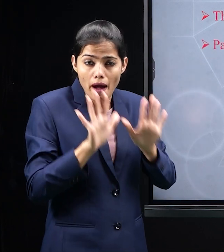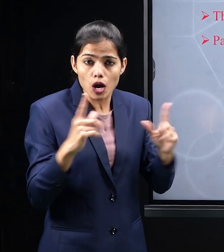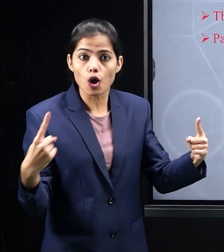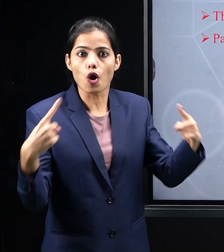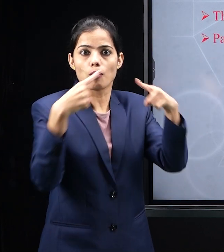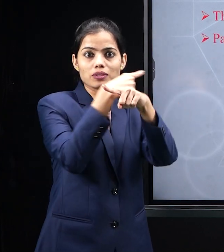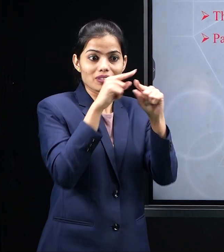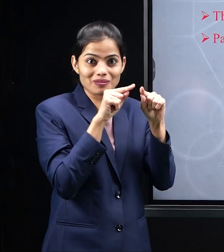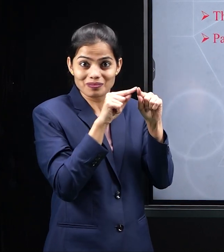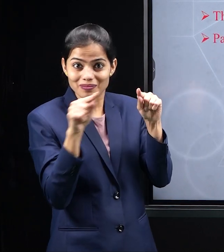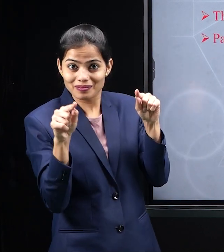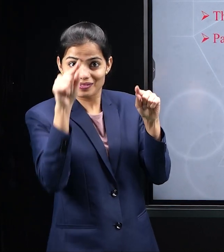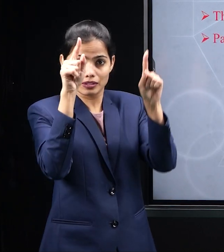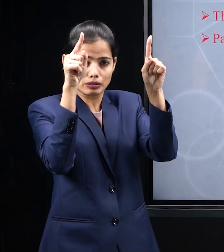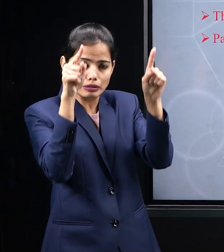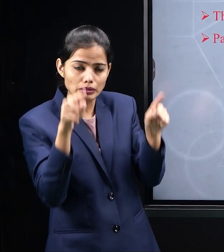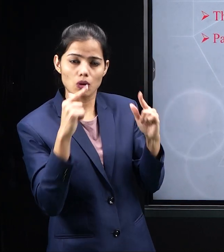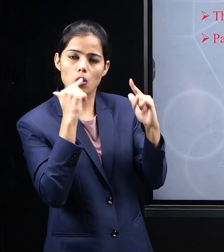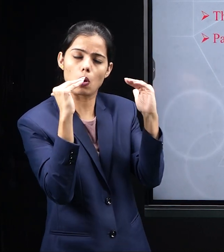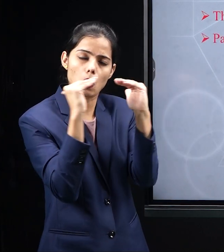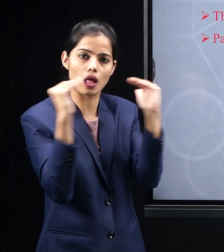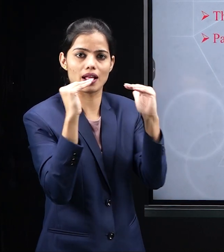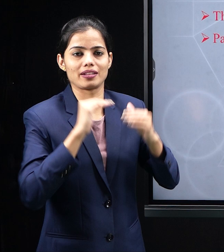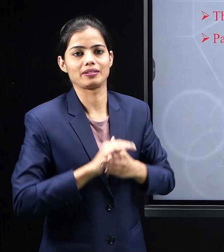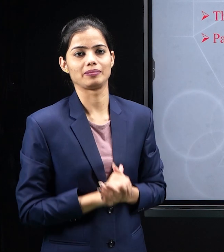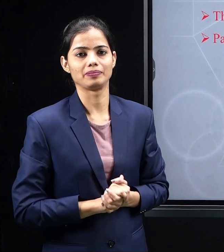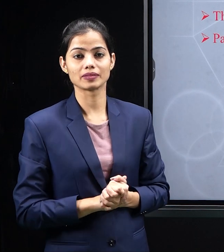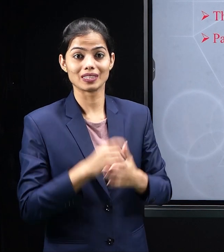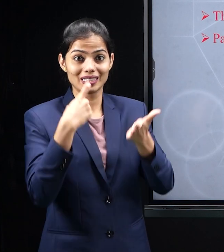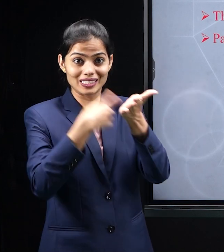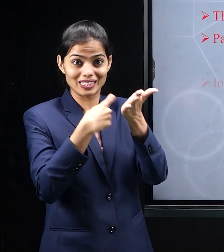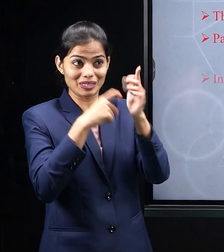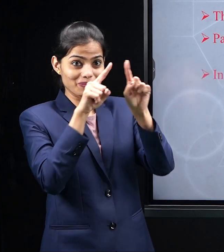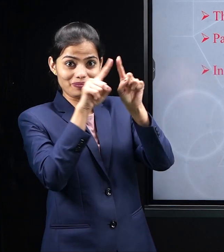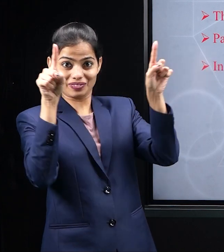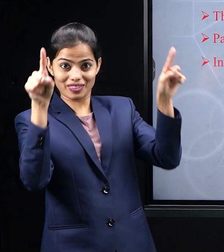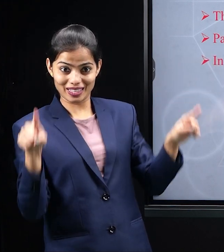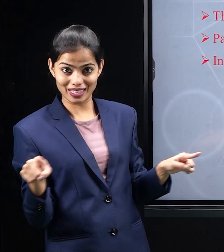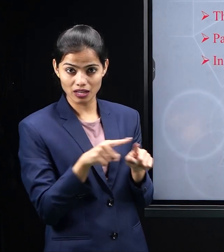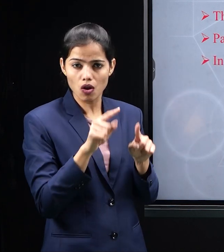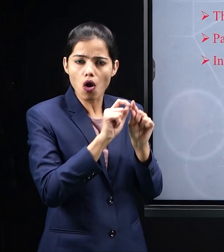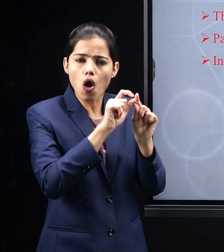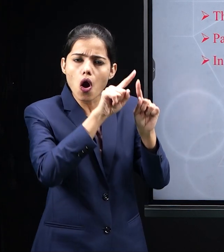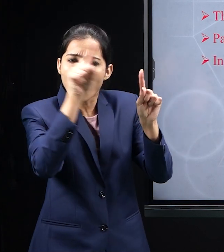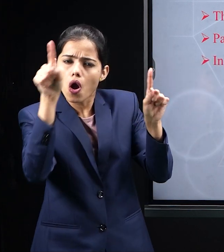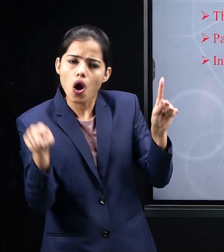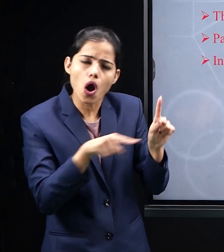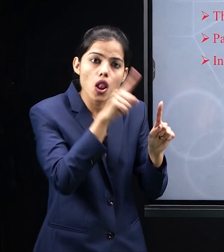Parallelograms have opposite sides parallel and equal. In a rectangle, all angles are right